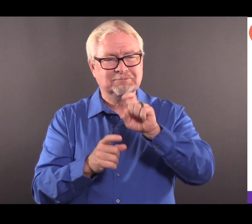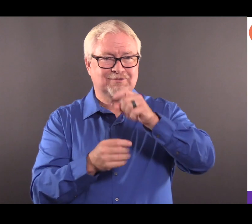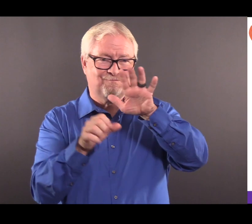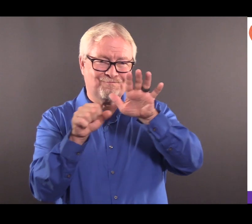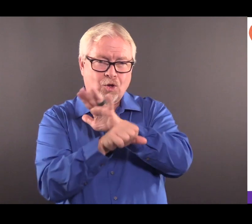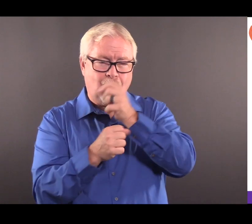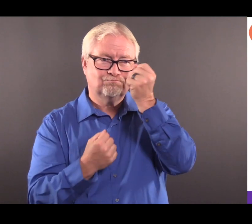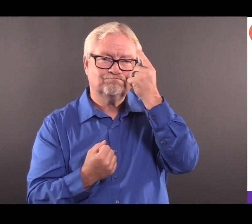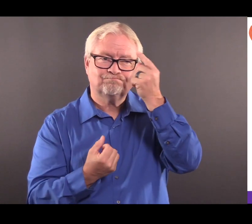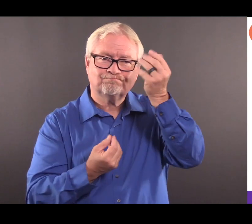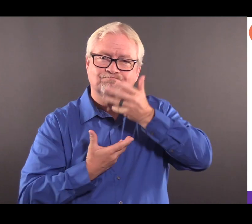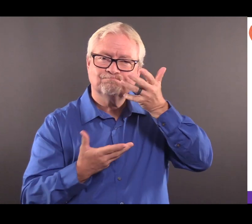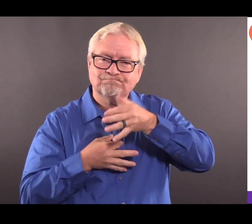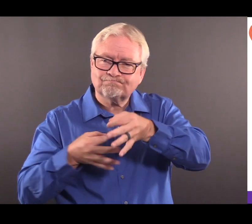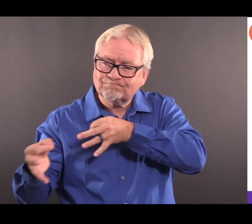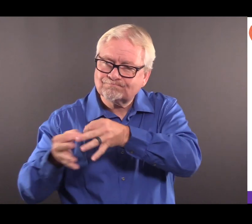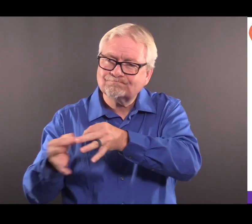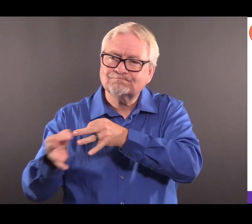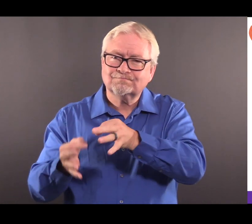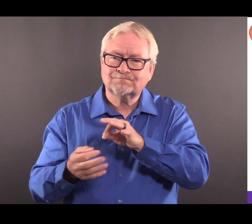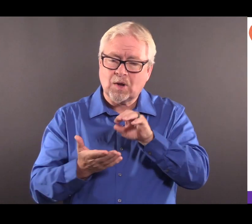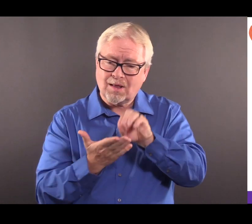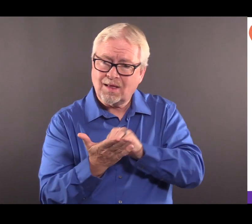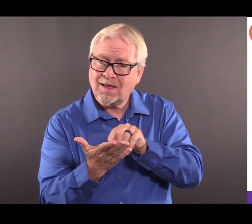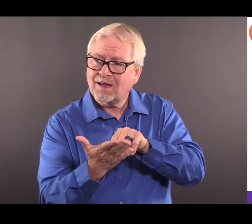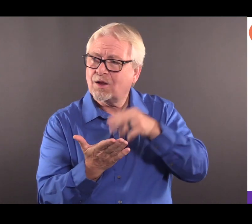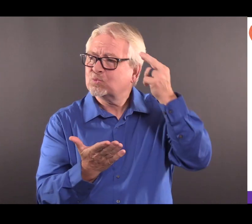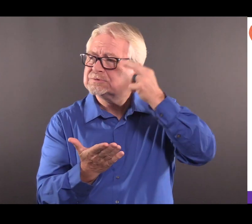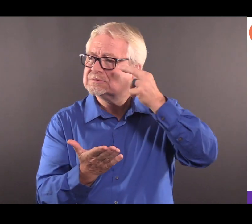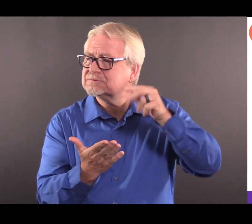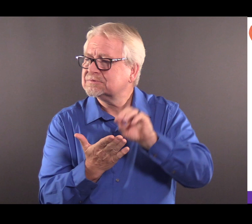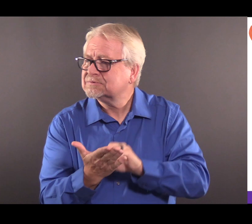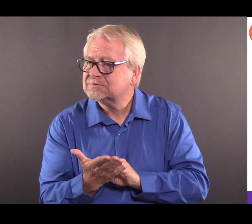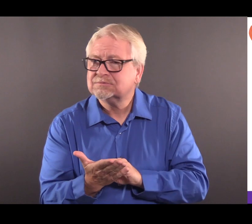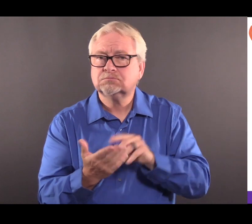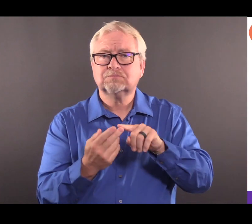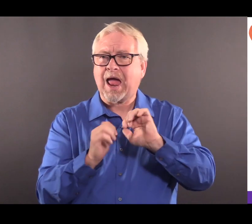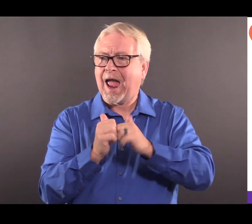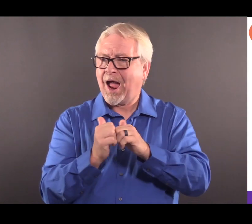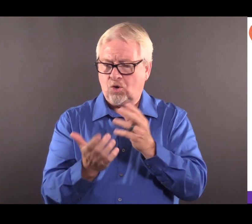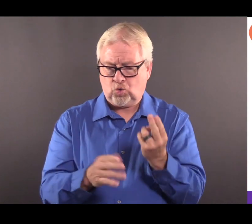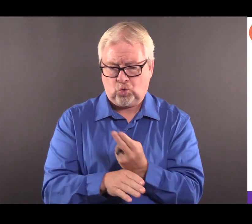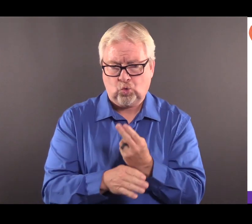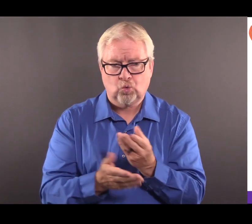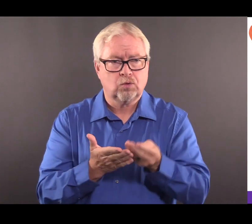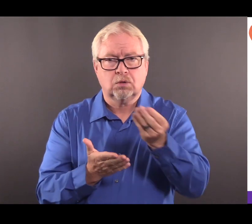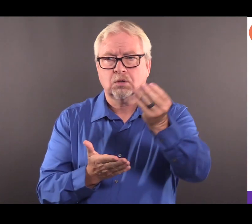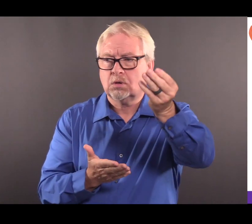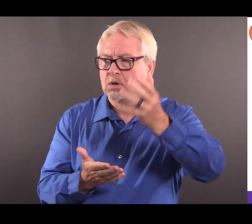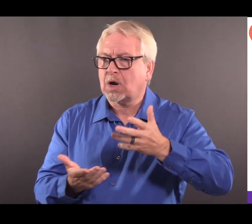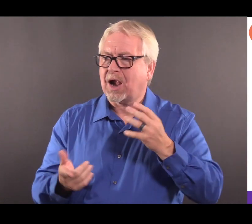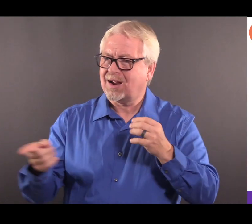refuse. Survivors should be fully informed about the reason information is being